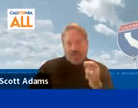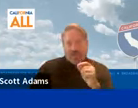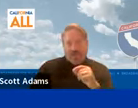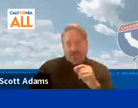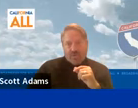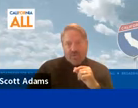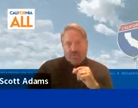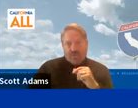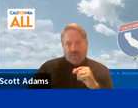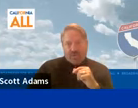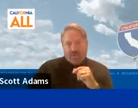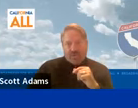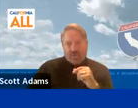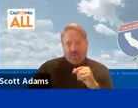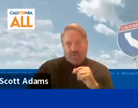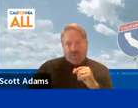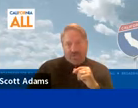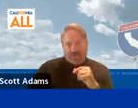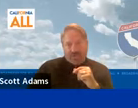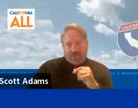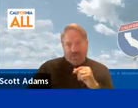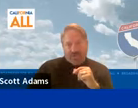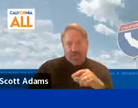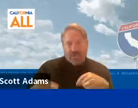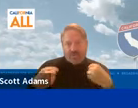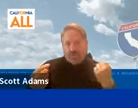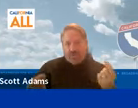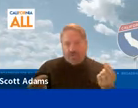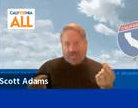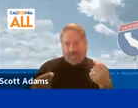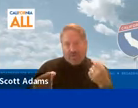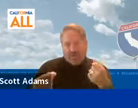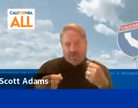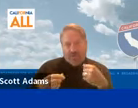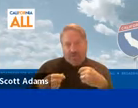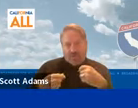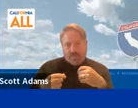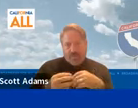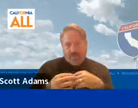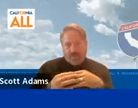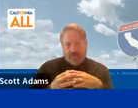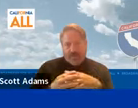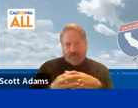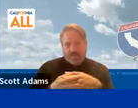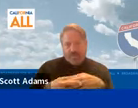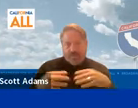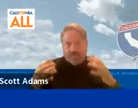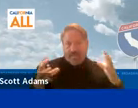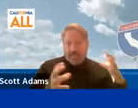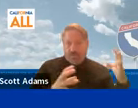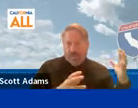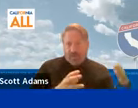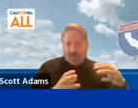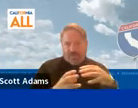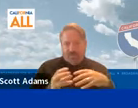where California is slightly different than other states is that as we're putting together our digital equity plan, the